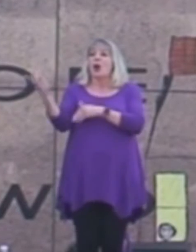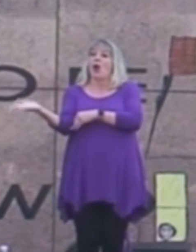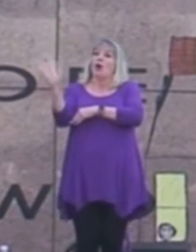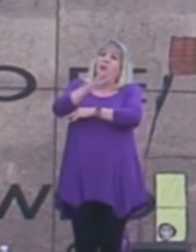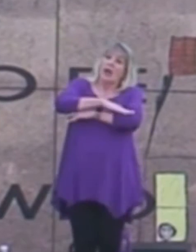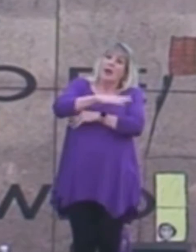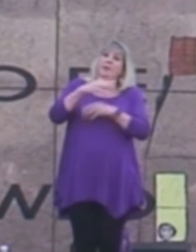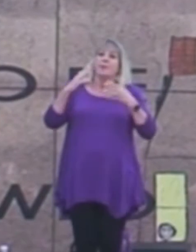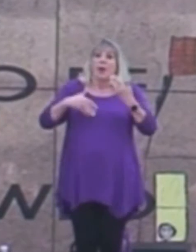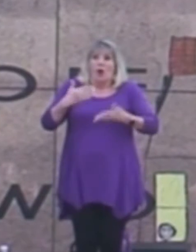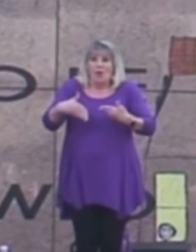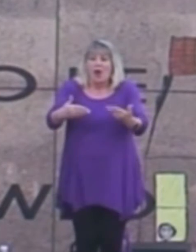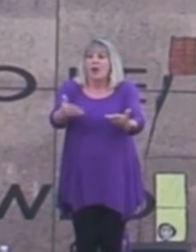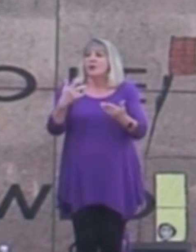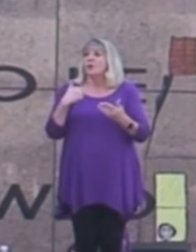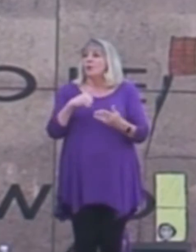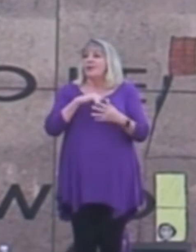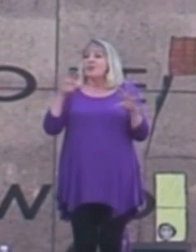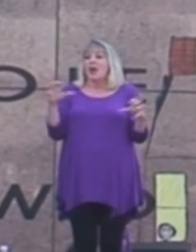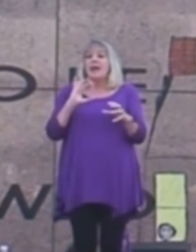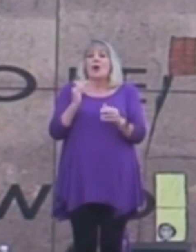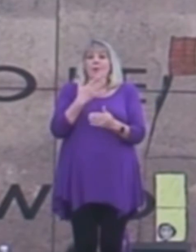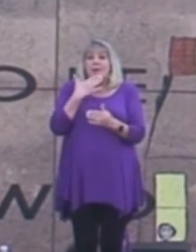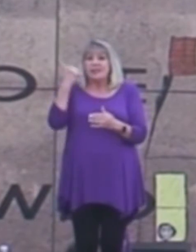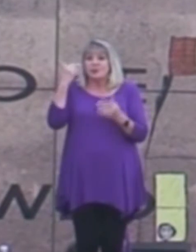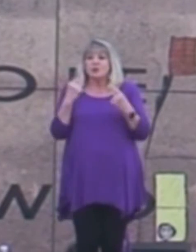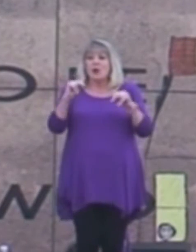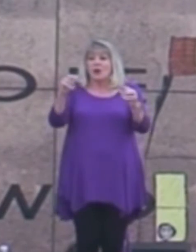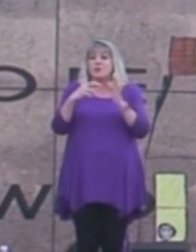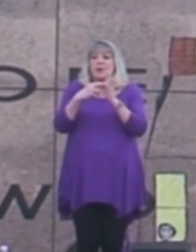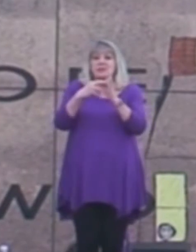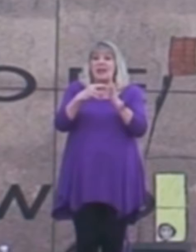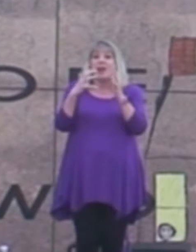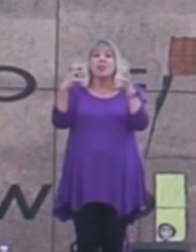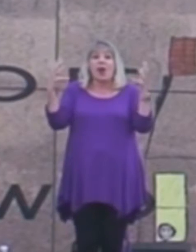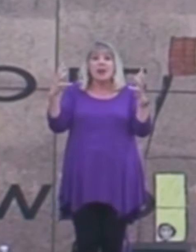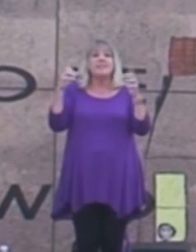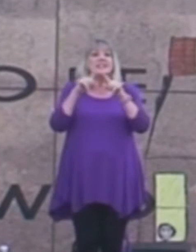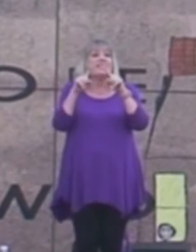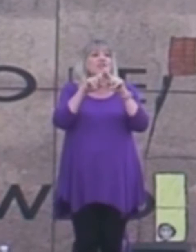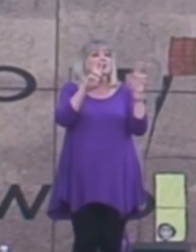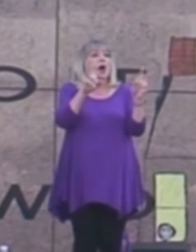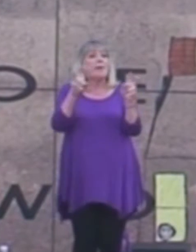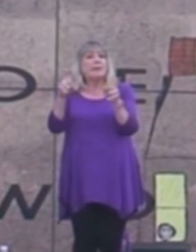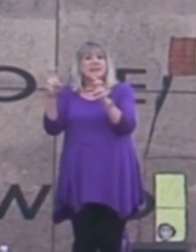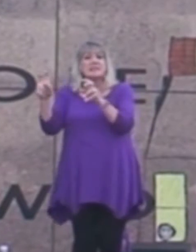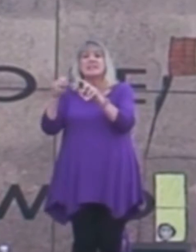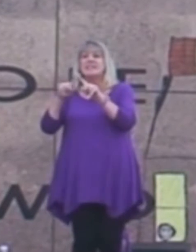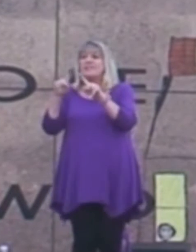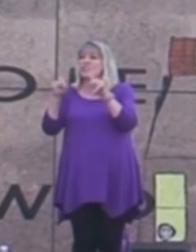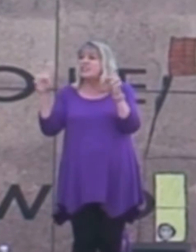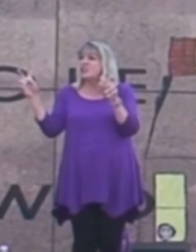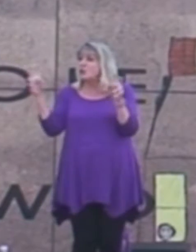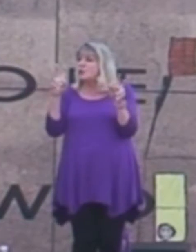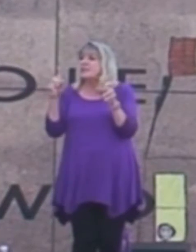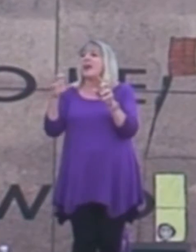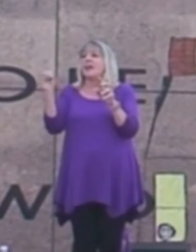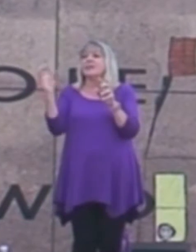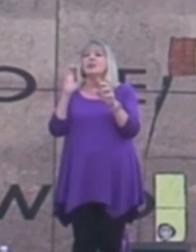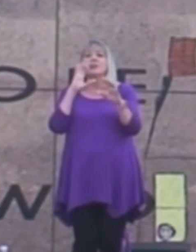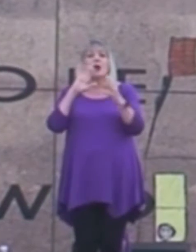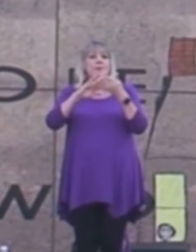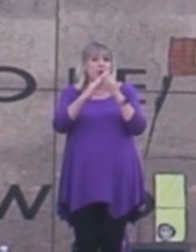We've done our best to try to represent a lot of different topics, a lot of different issues, and a lot of